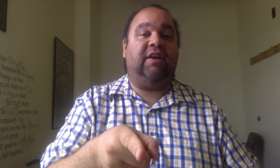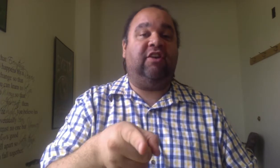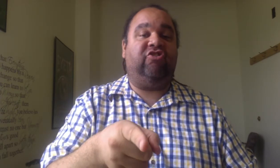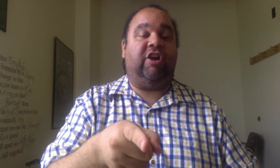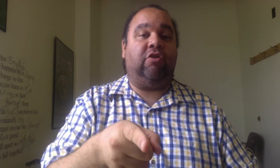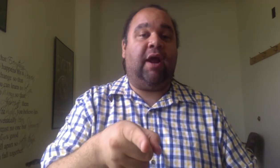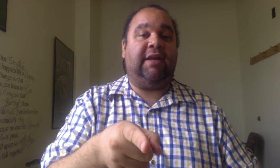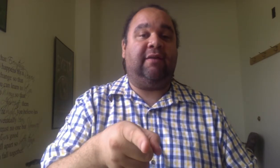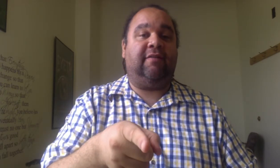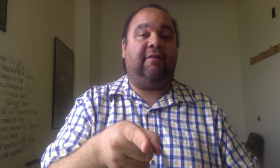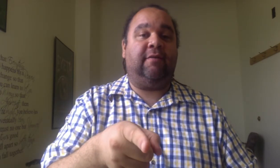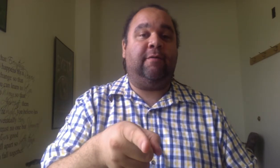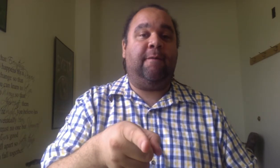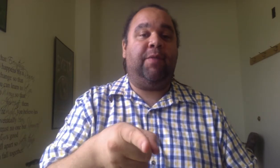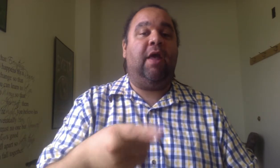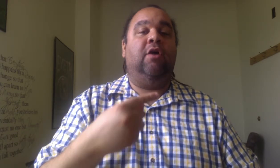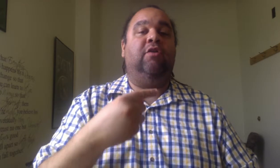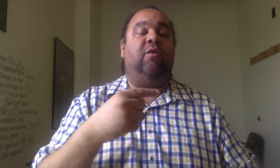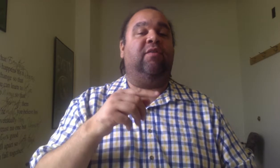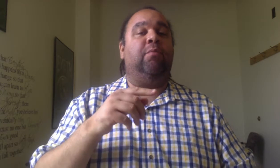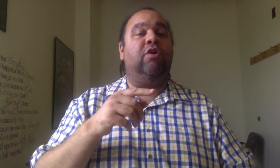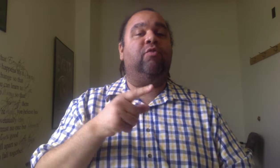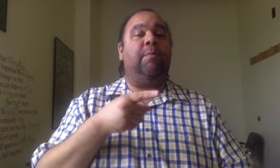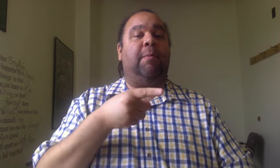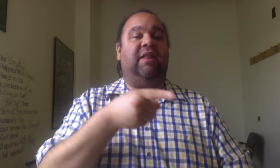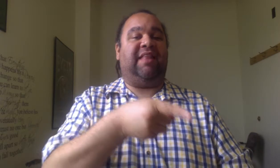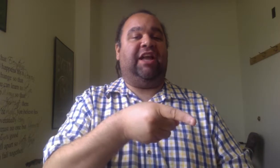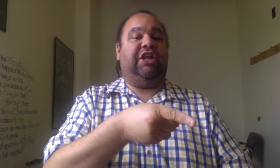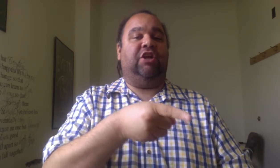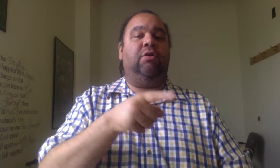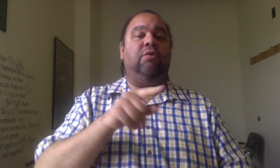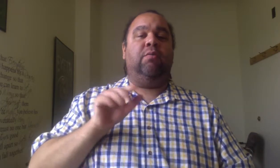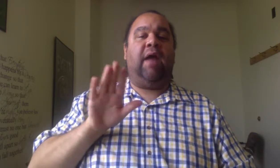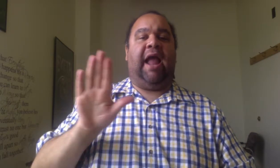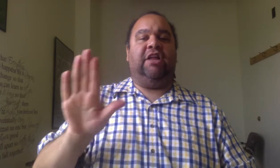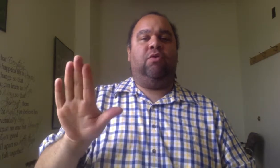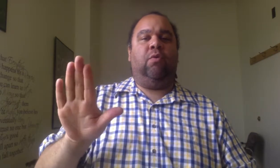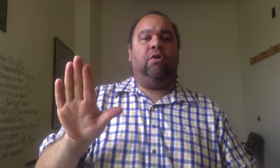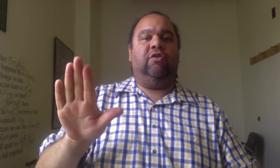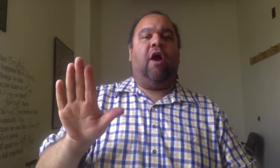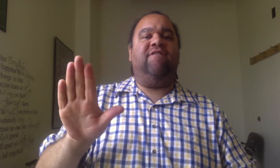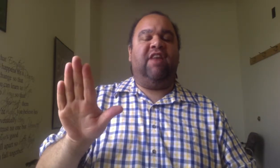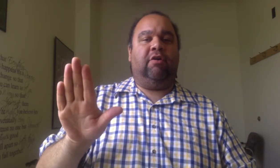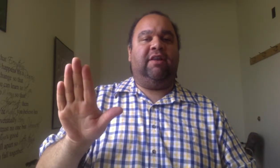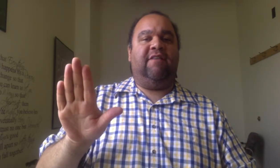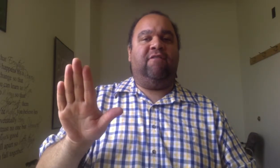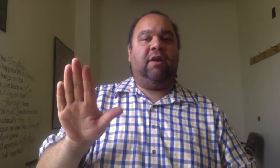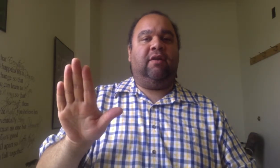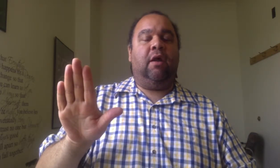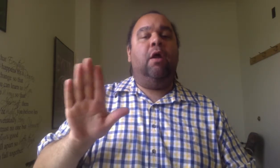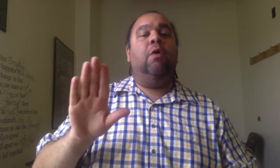to share your ideas. So it's important to remember that you and yours are very different. We can